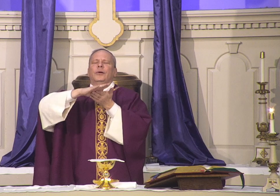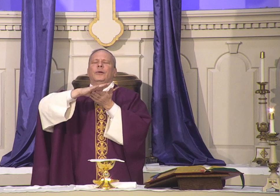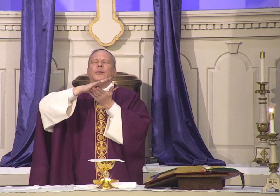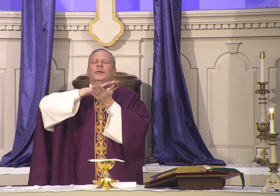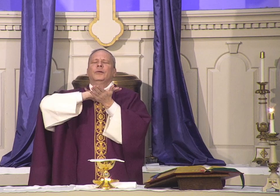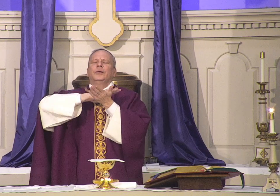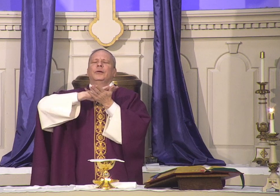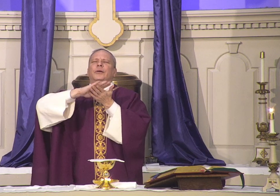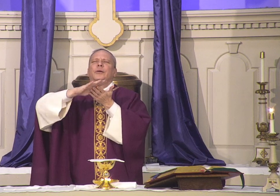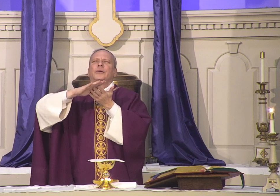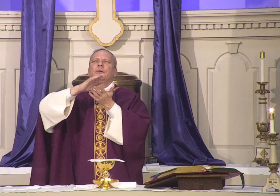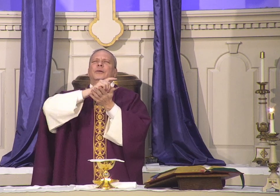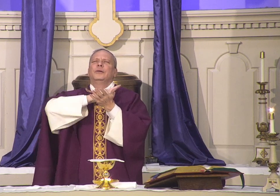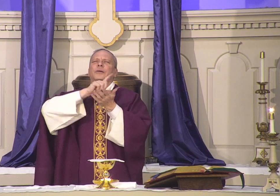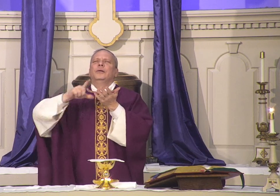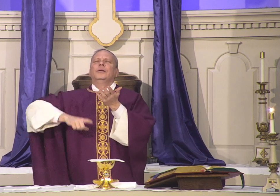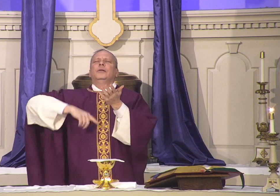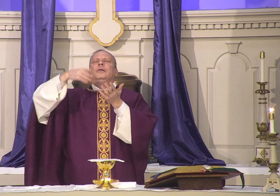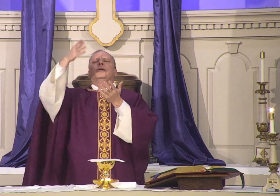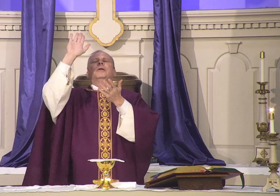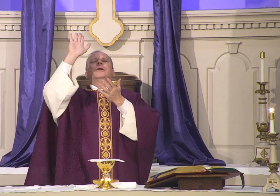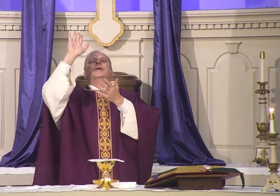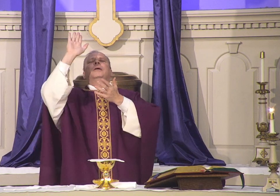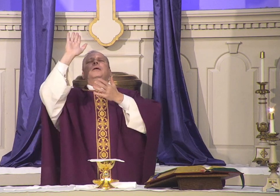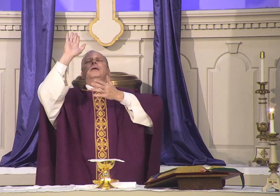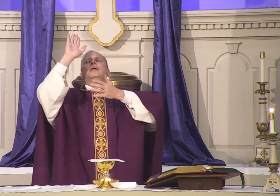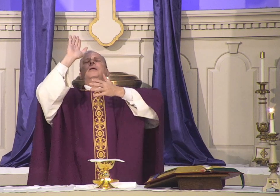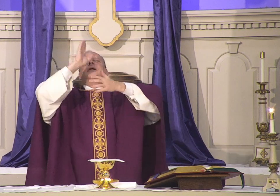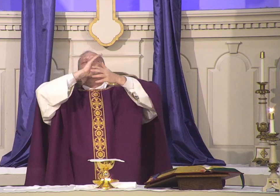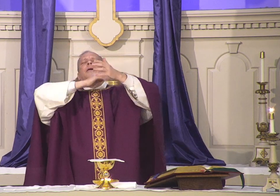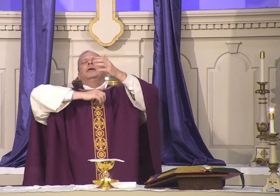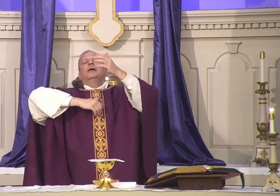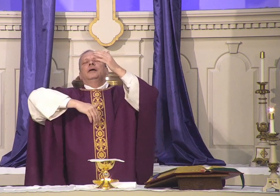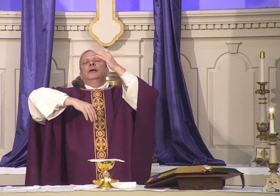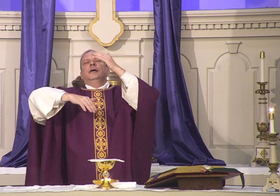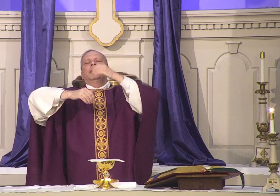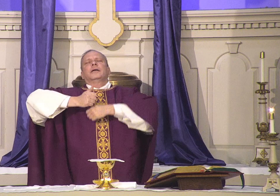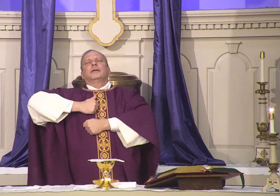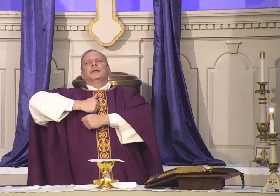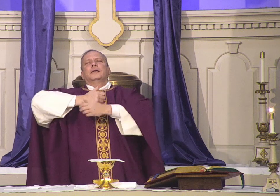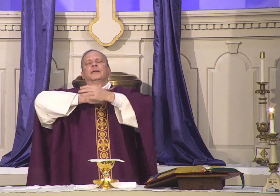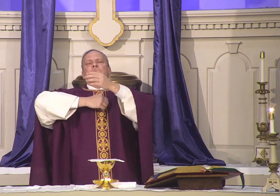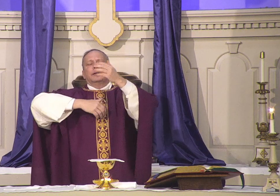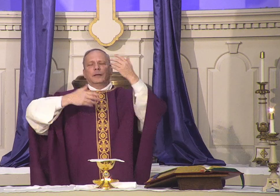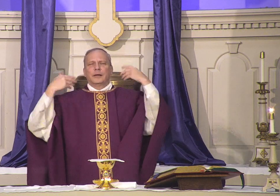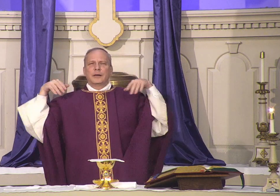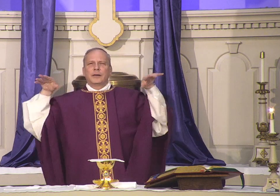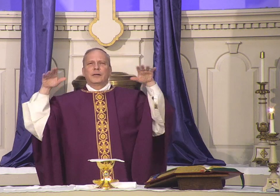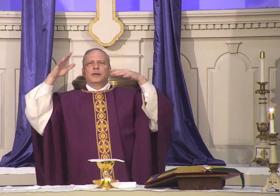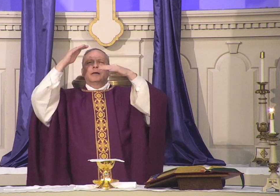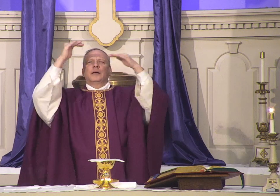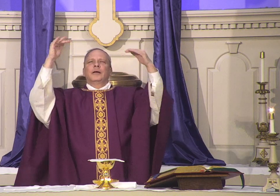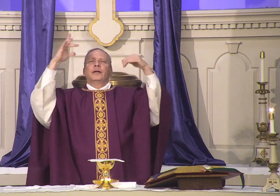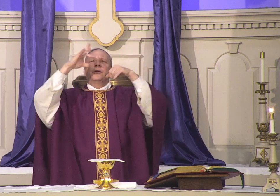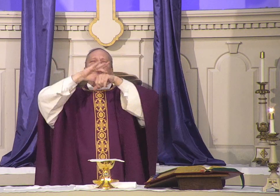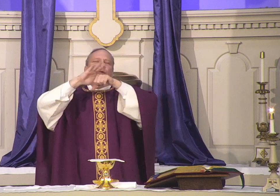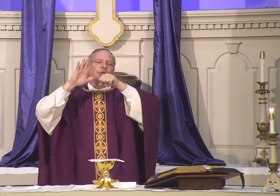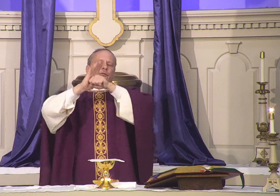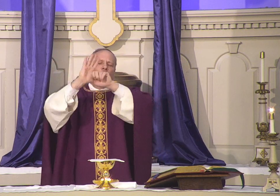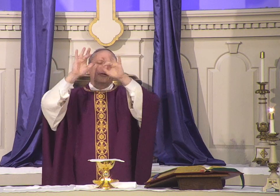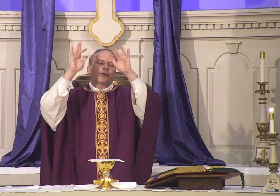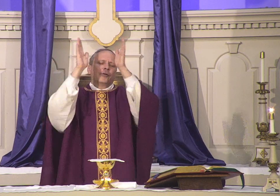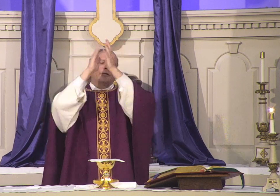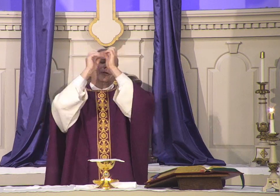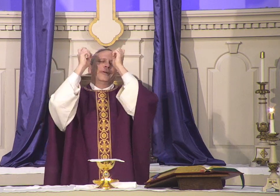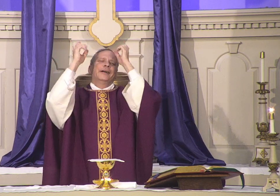Holy, holy, holy, Lord God of hosts, heaven and earth are full of your glory.